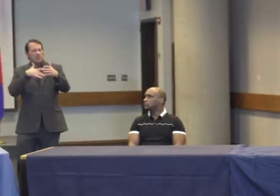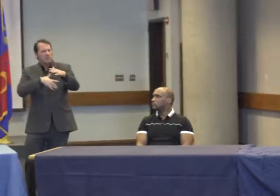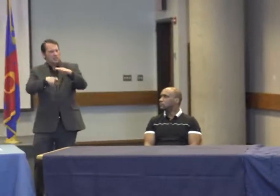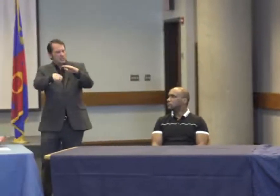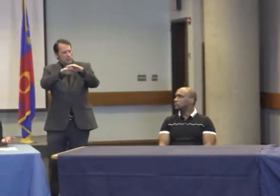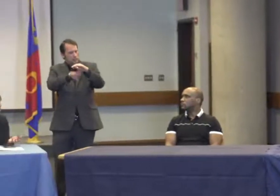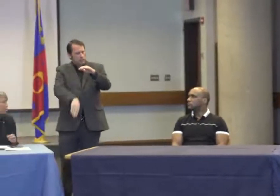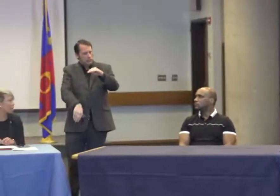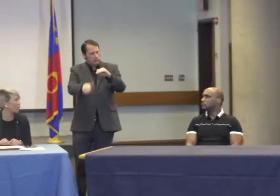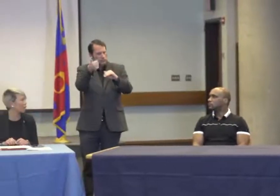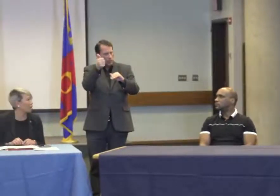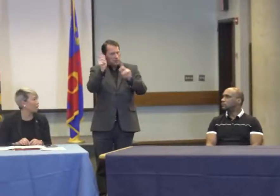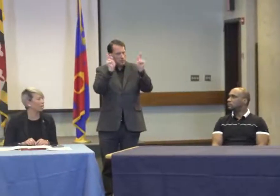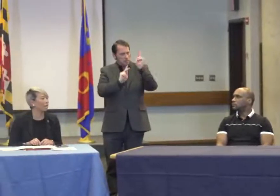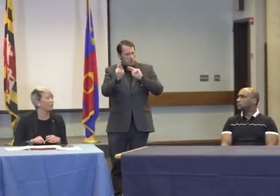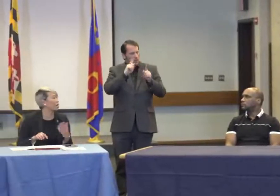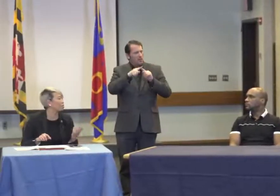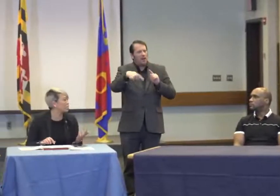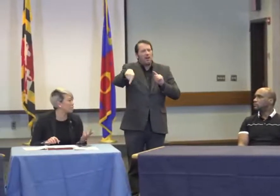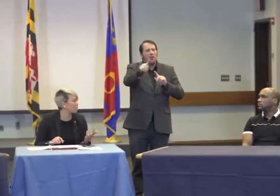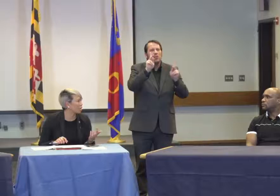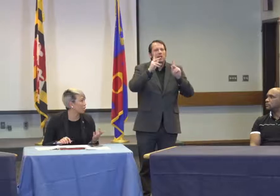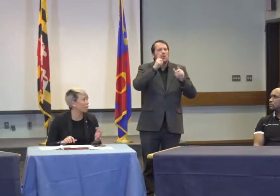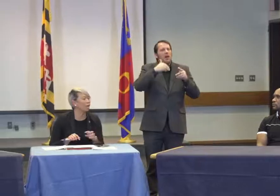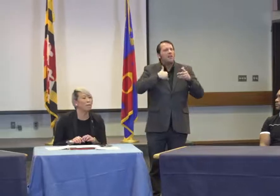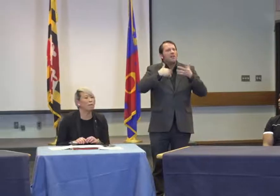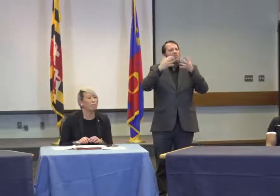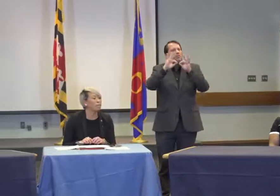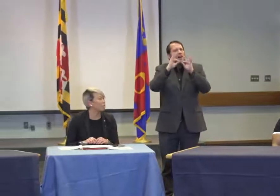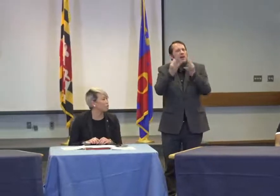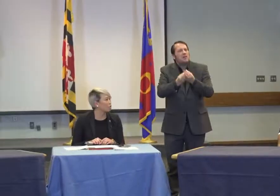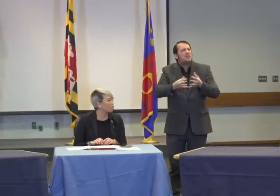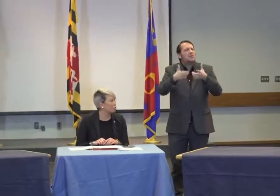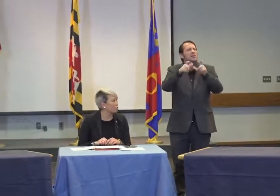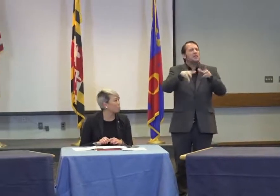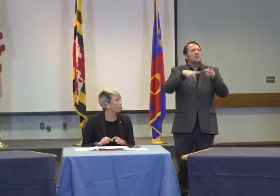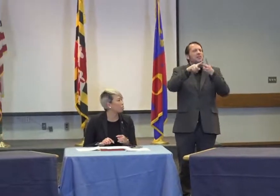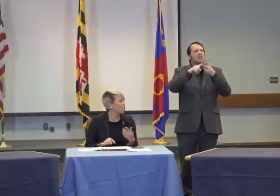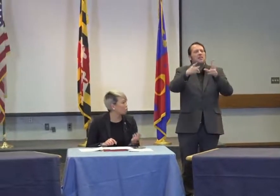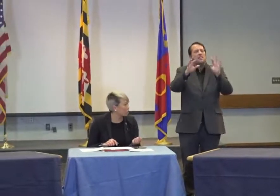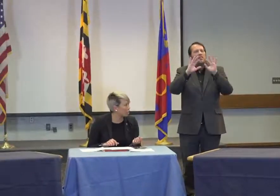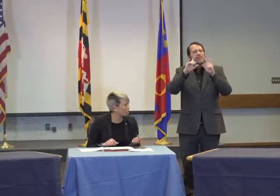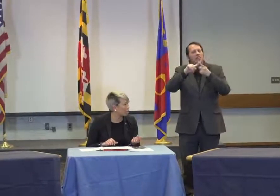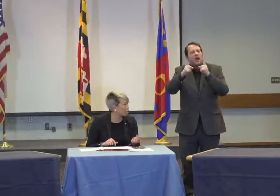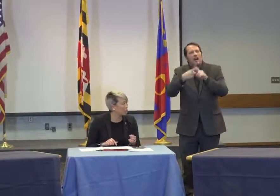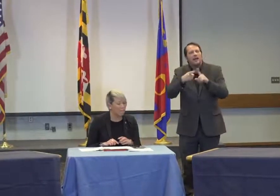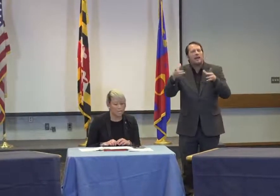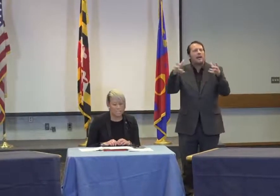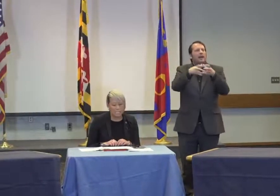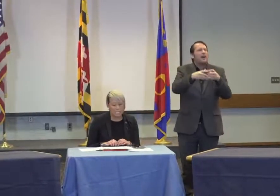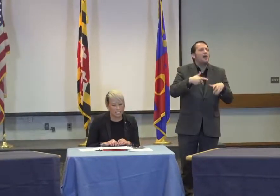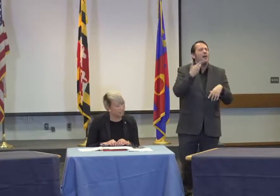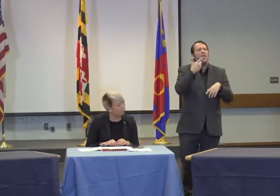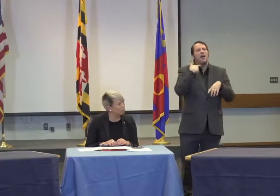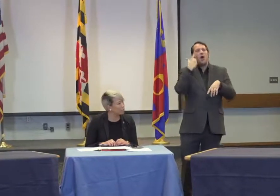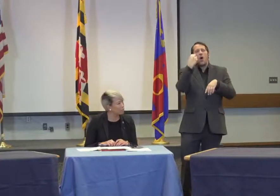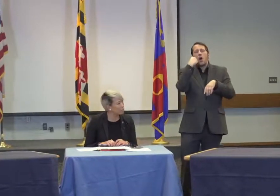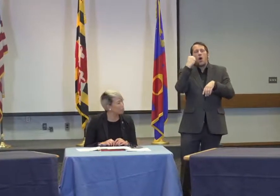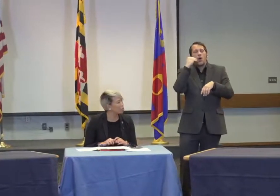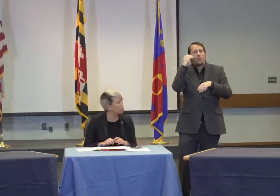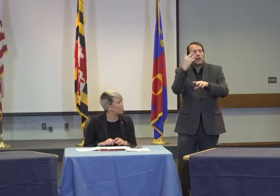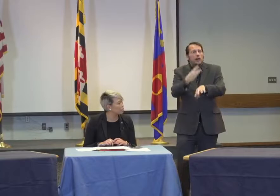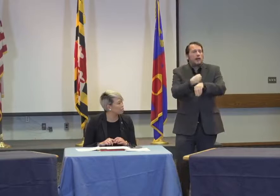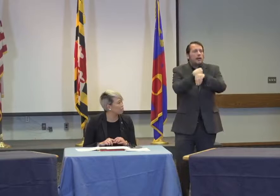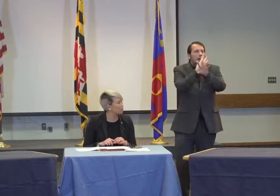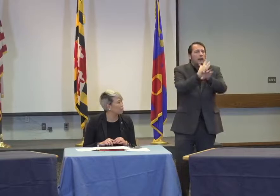have a lot of family in this area. I have a lot of friends in this area. Many of us are home, teleworking. Is it safe for me